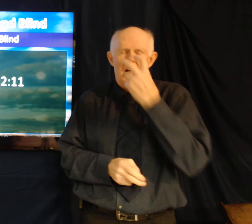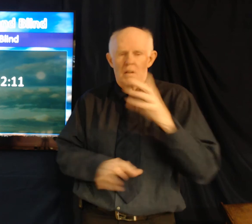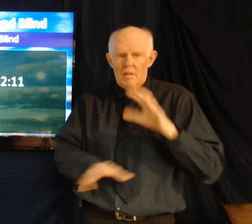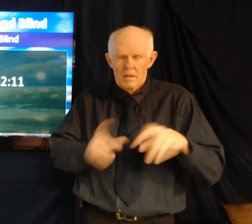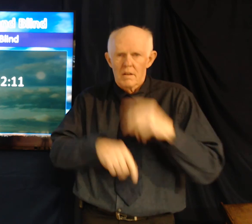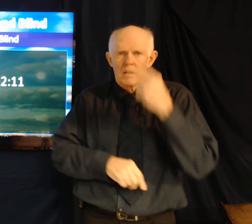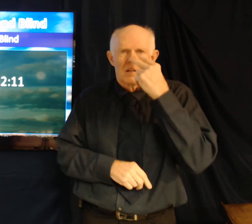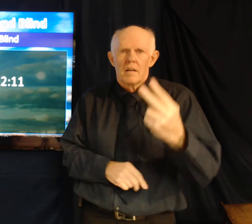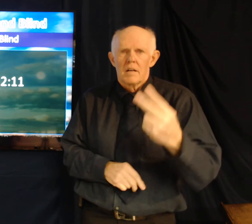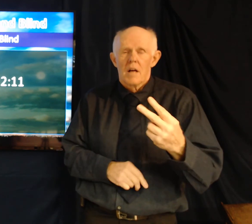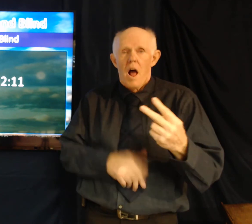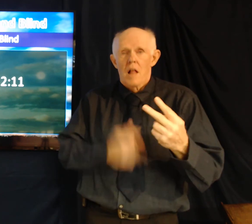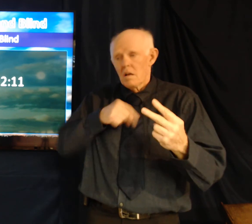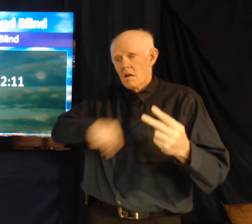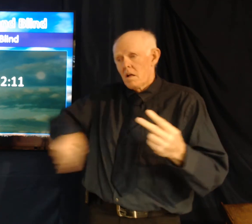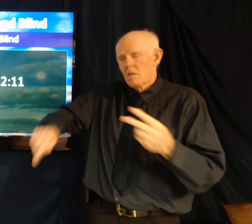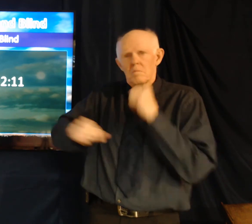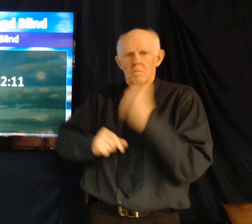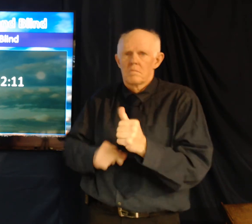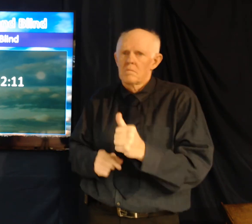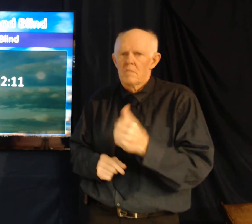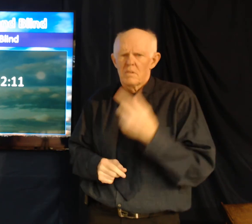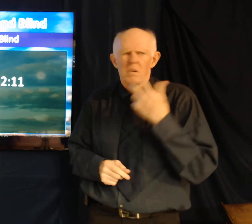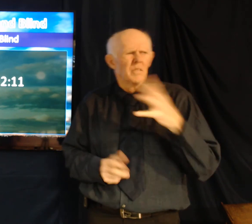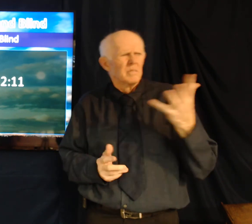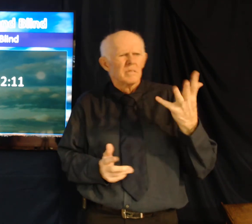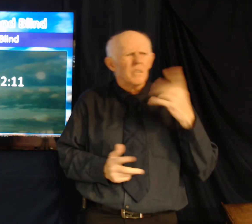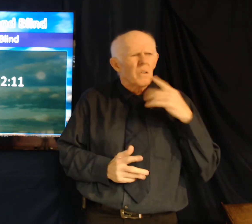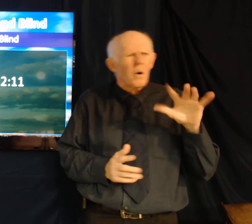He couldn't see the floor. He couldn't see.